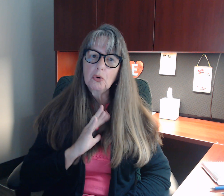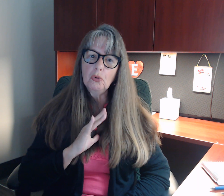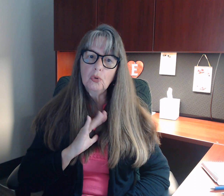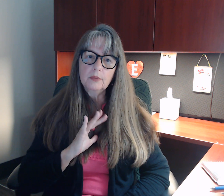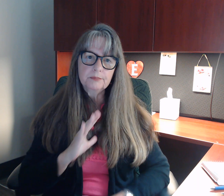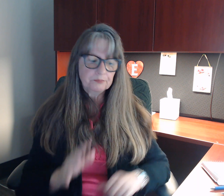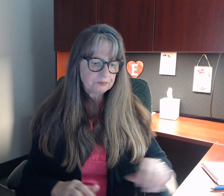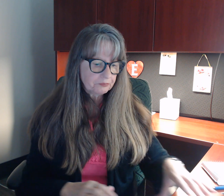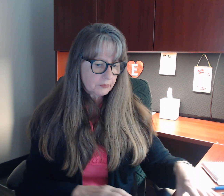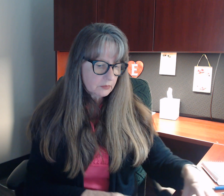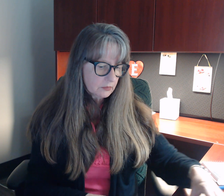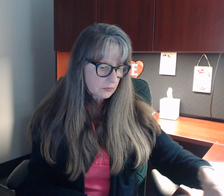cool.